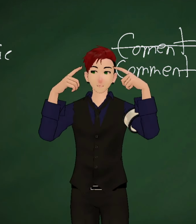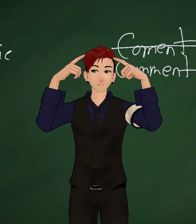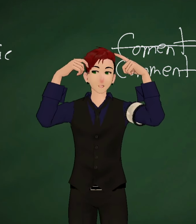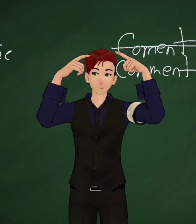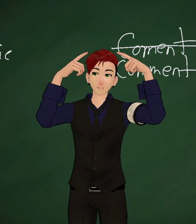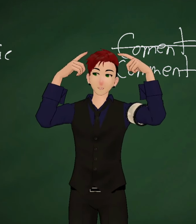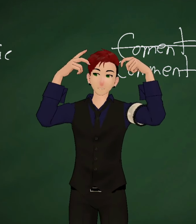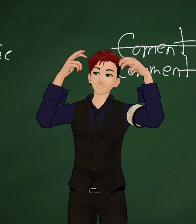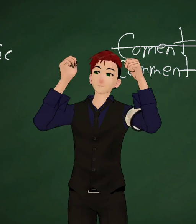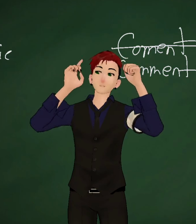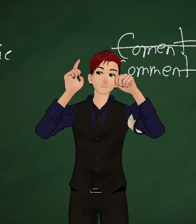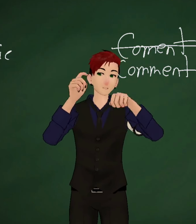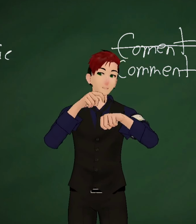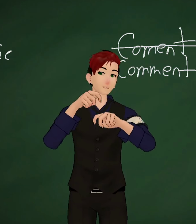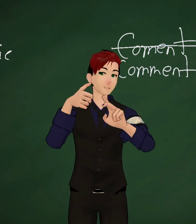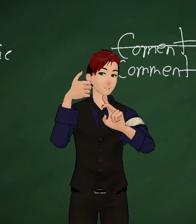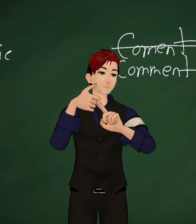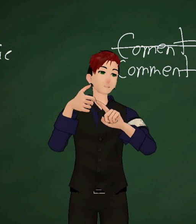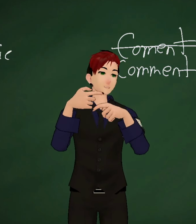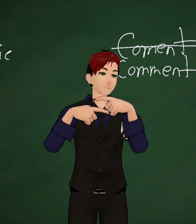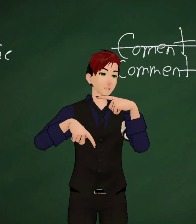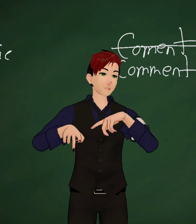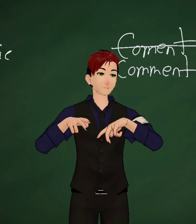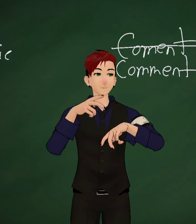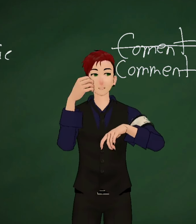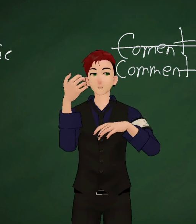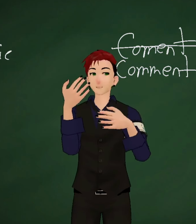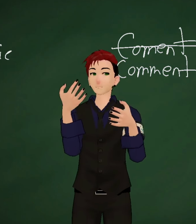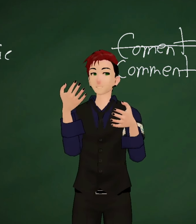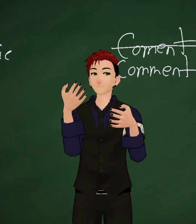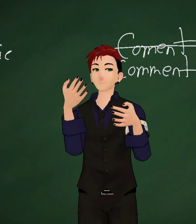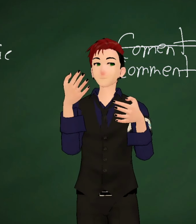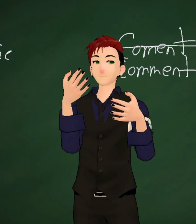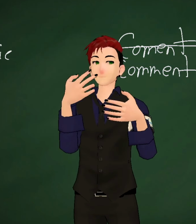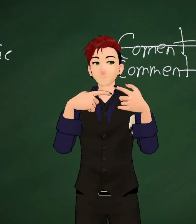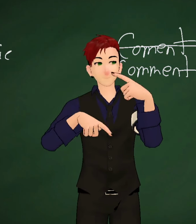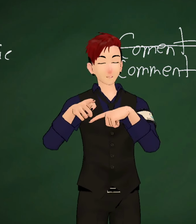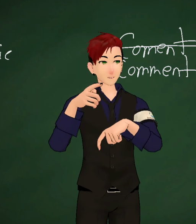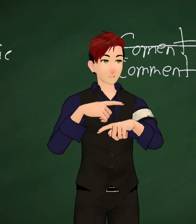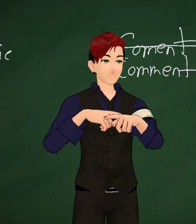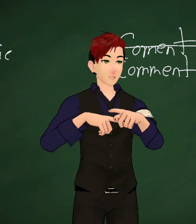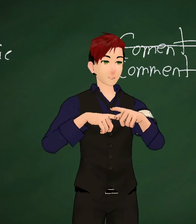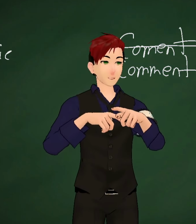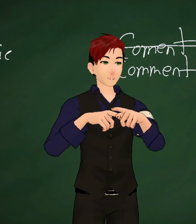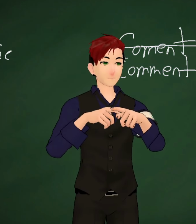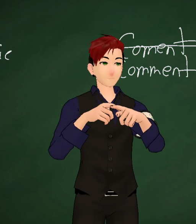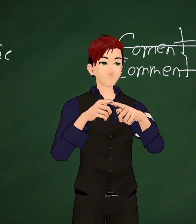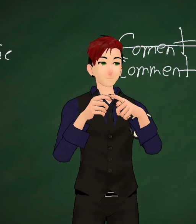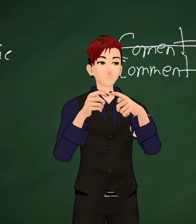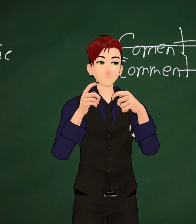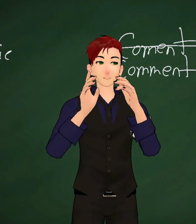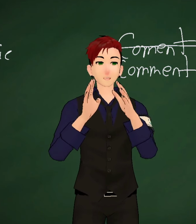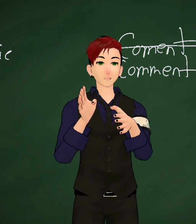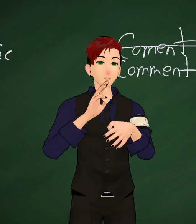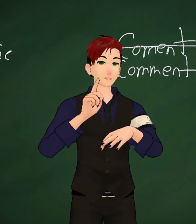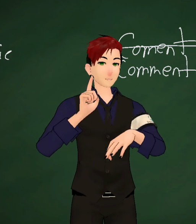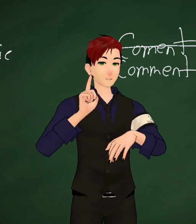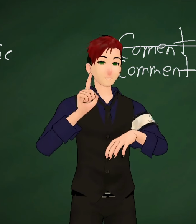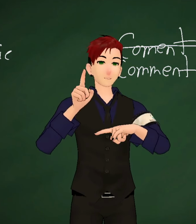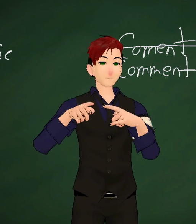Your eyebrows really can affect your sign, because whenever you're signing and you're talking to a deaf person,